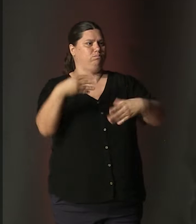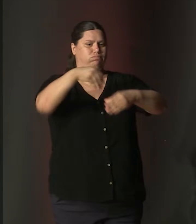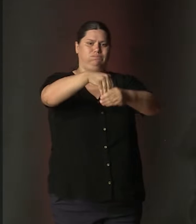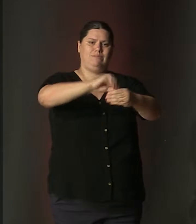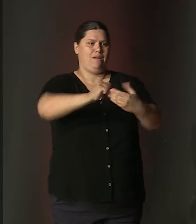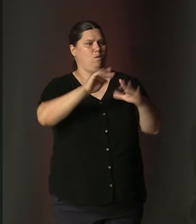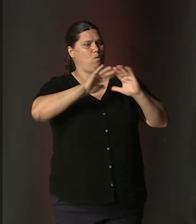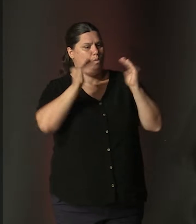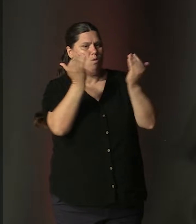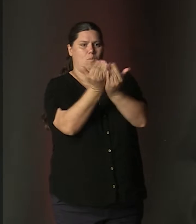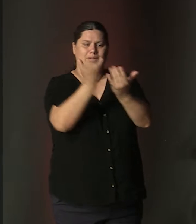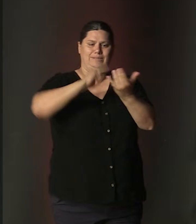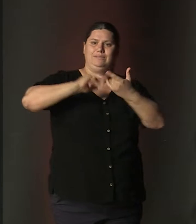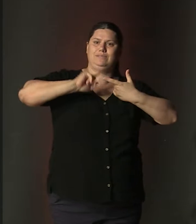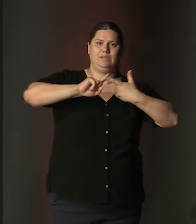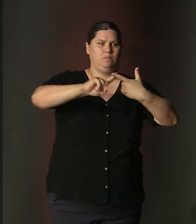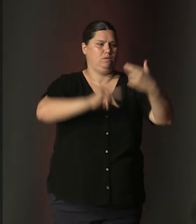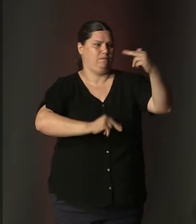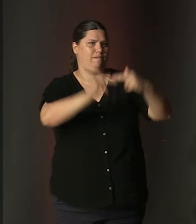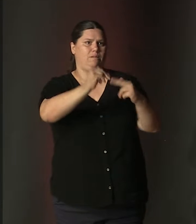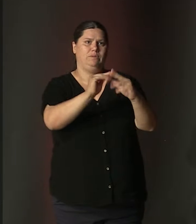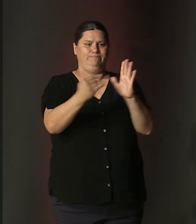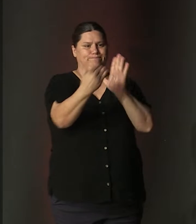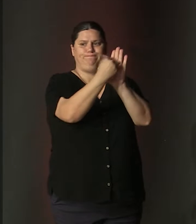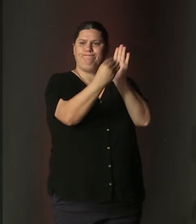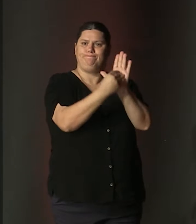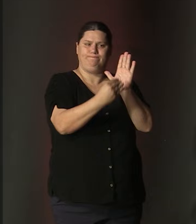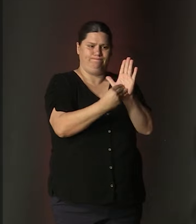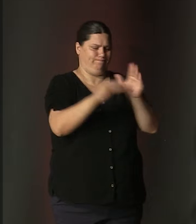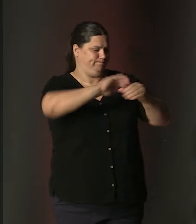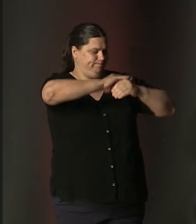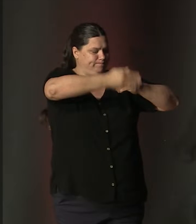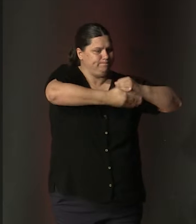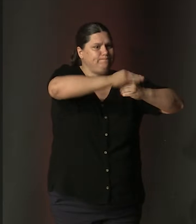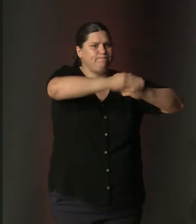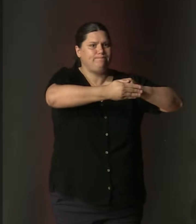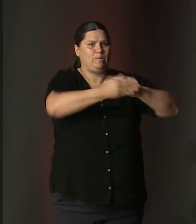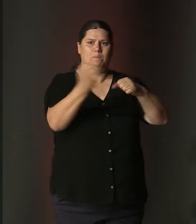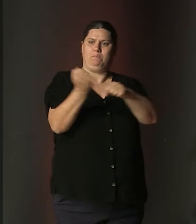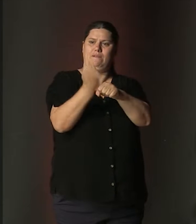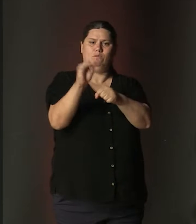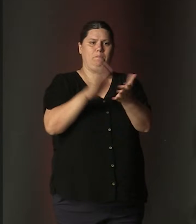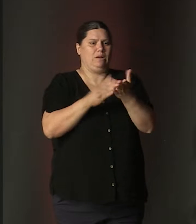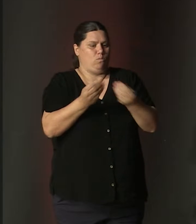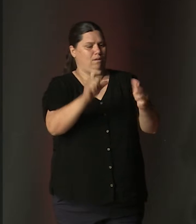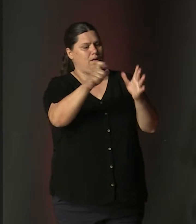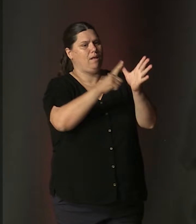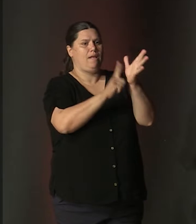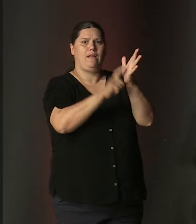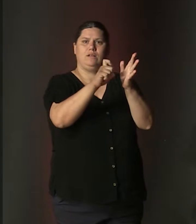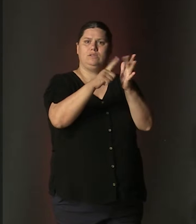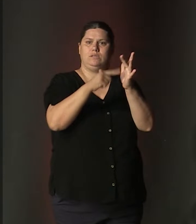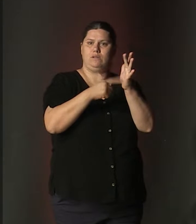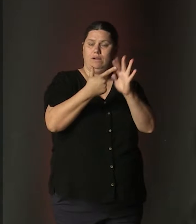sustainable development agenda. The shell of this egg, it's made of the mineral calcite. Overnight,